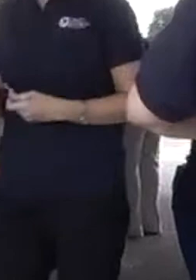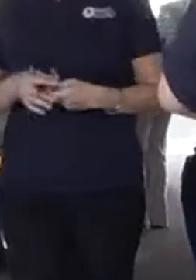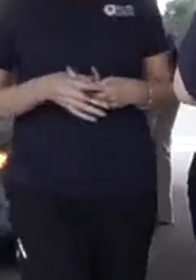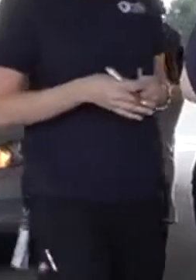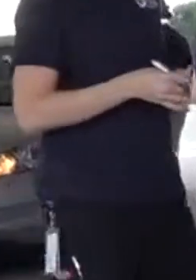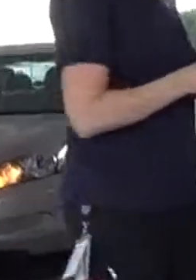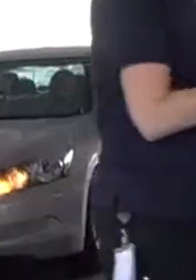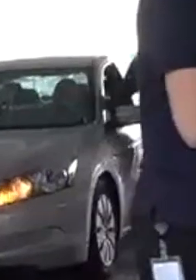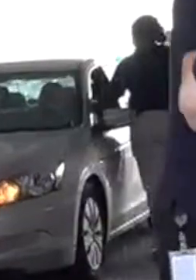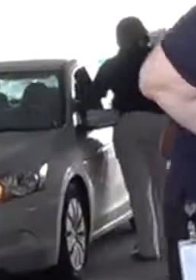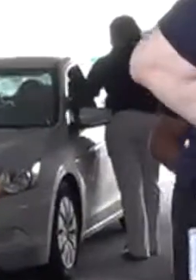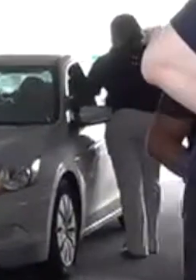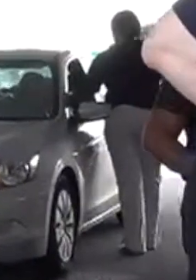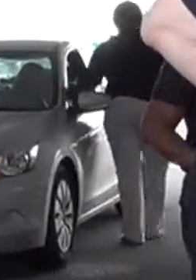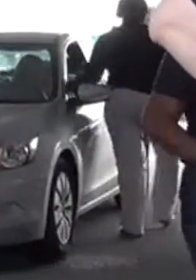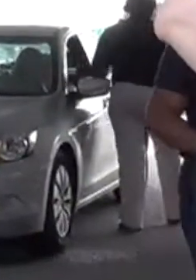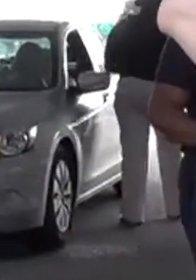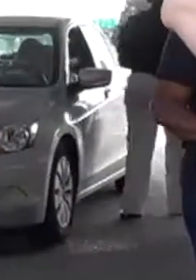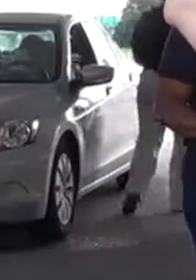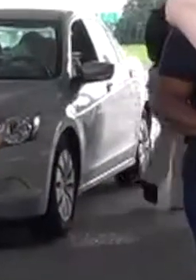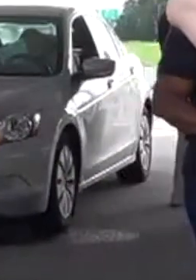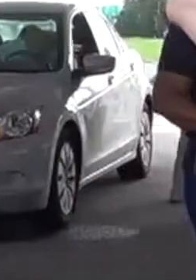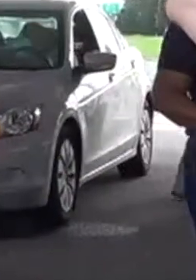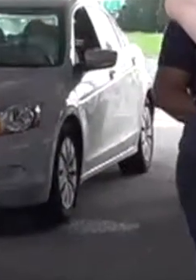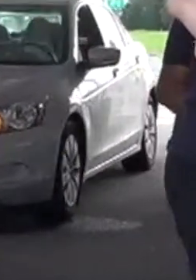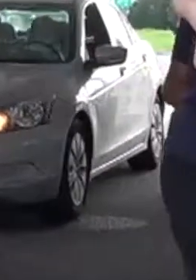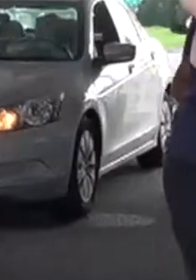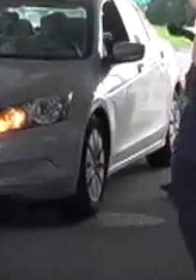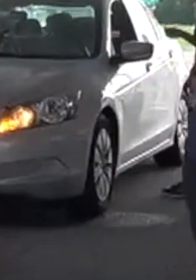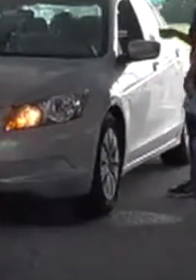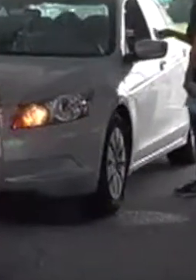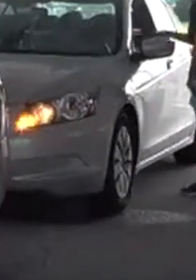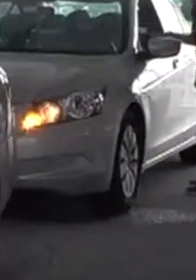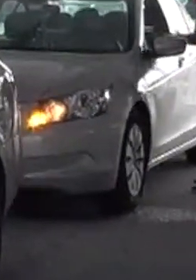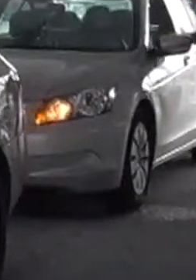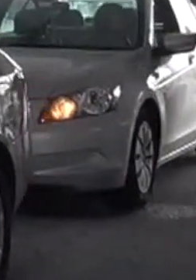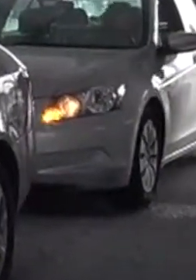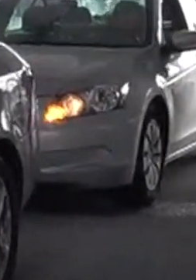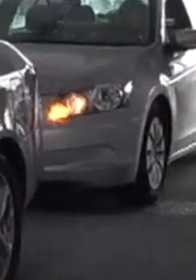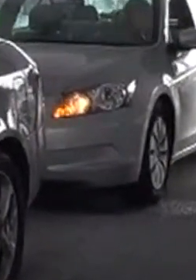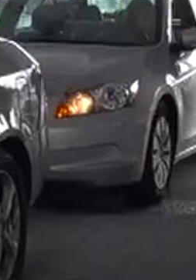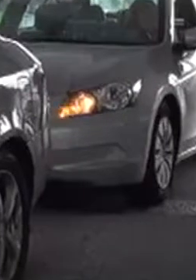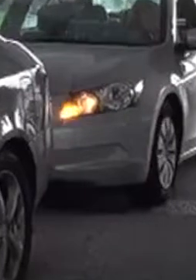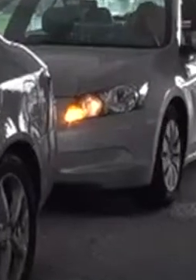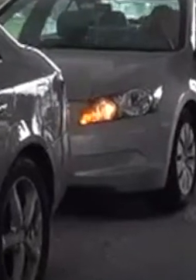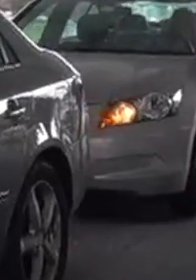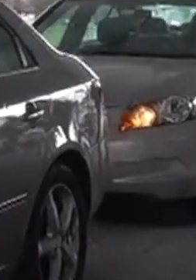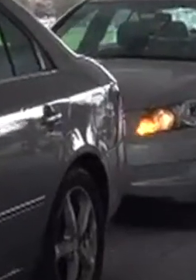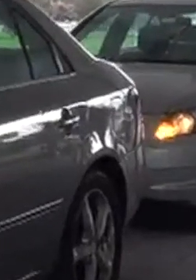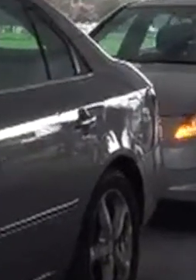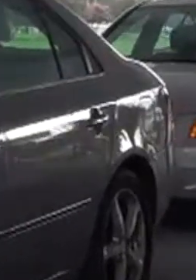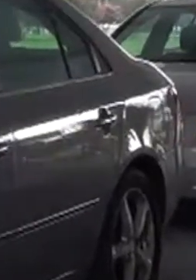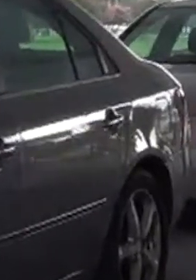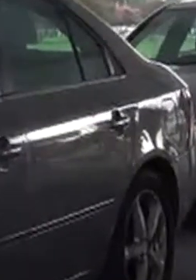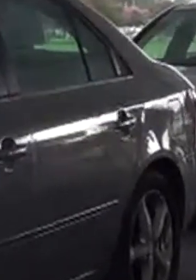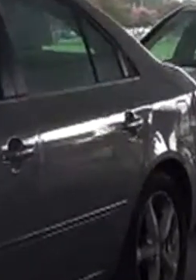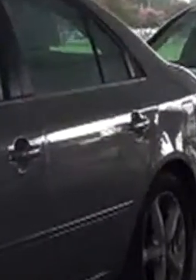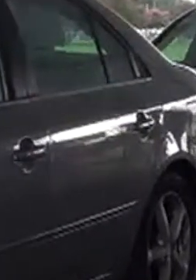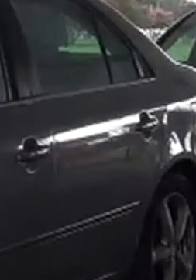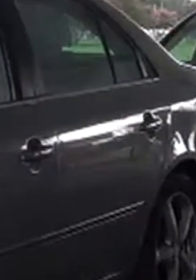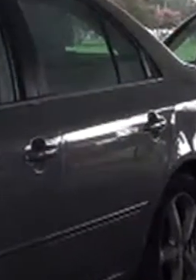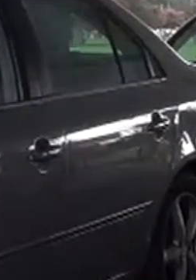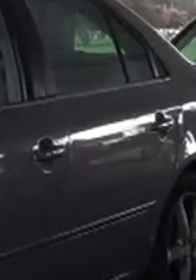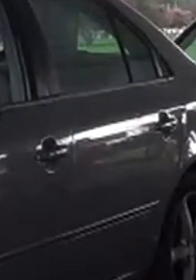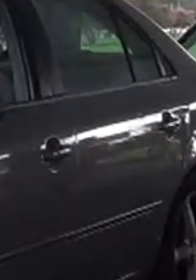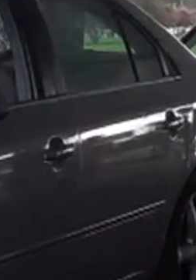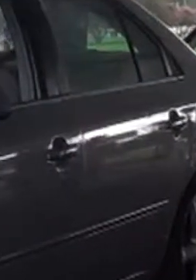given, but that usually lasts only 1 or 2 days and is far less painful than a bout with the flu. The one thing I have learned over the years in teaching